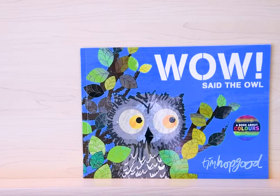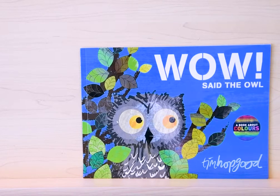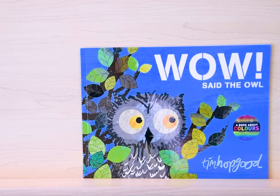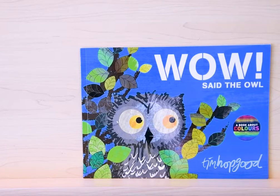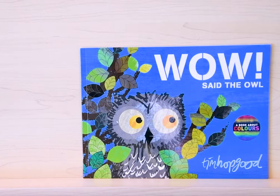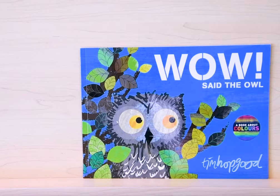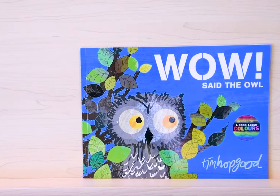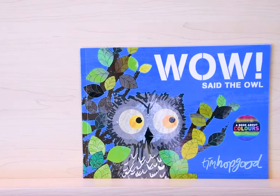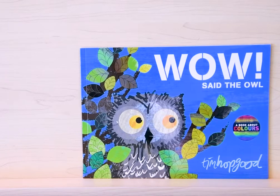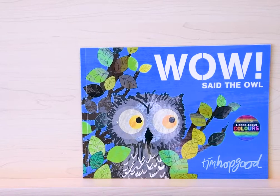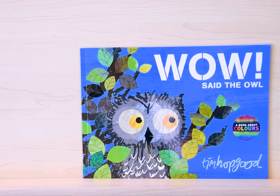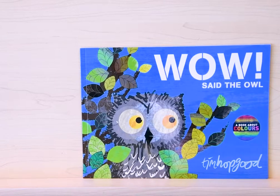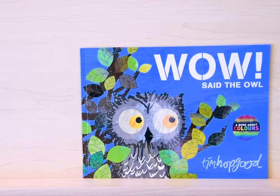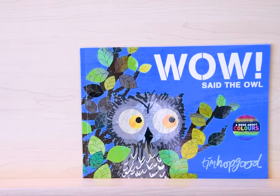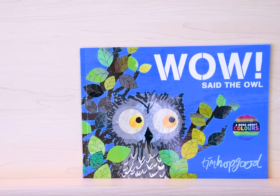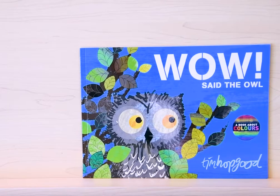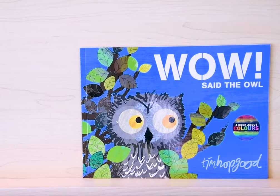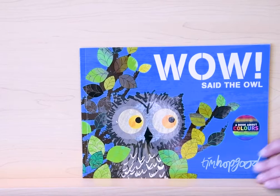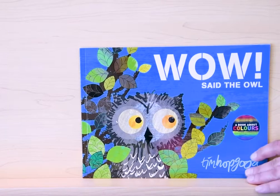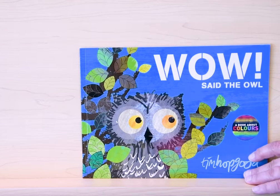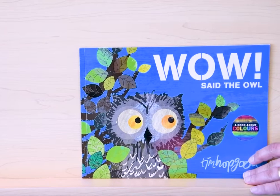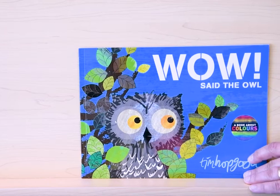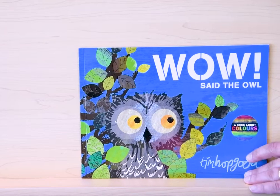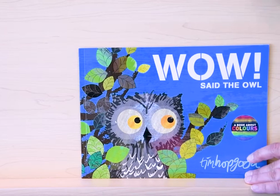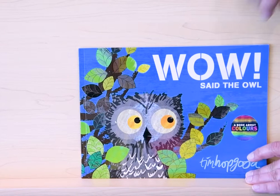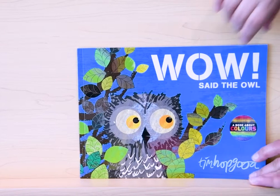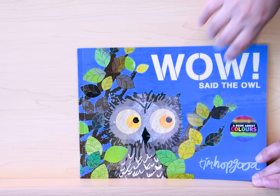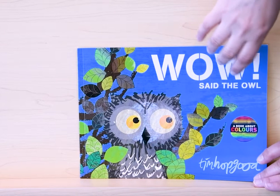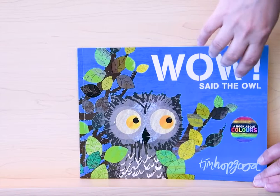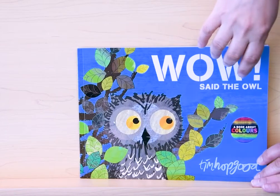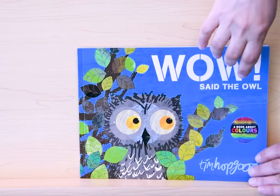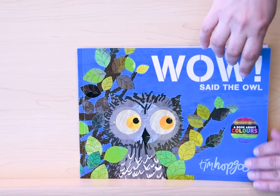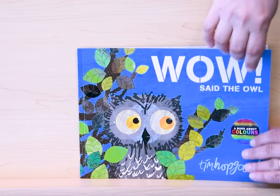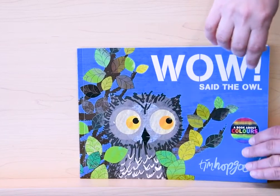Hopgood. And we're reading it with kind permission of Macmillan's Kids Press.